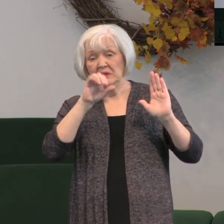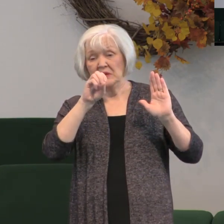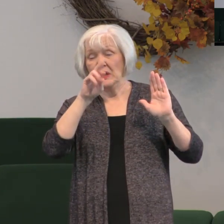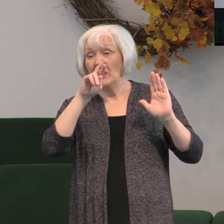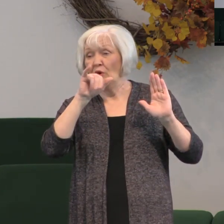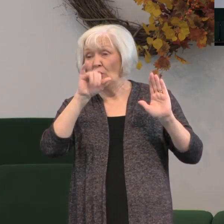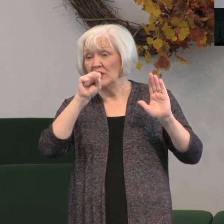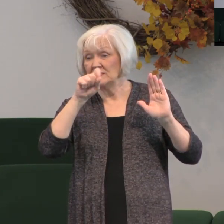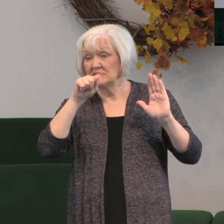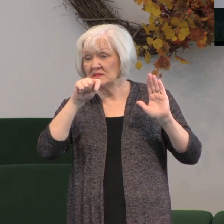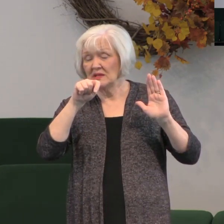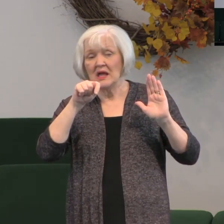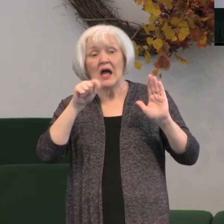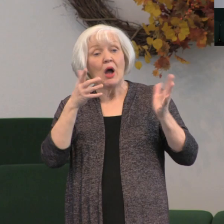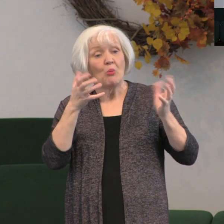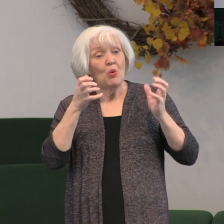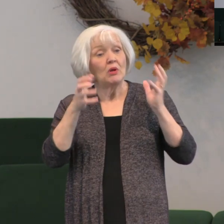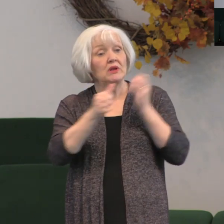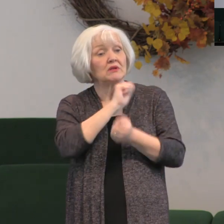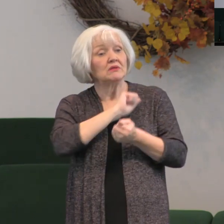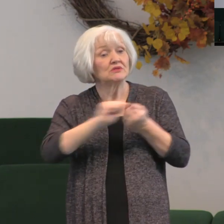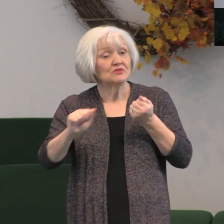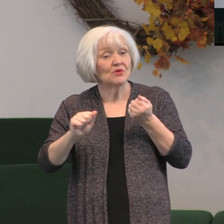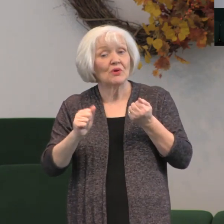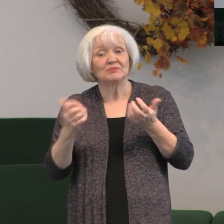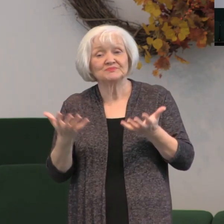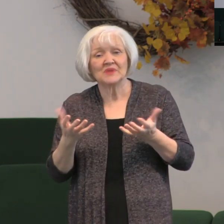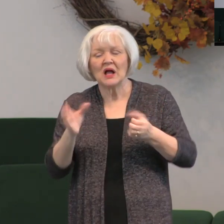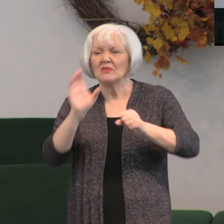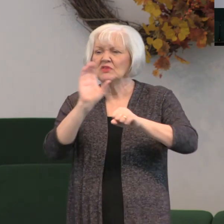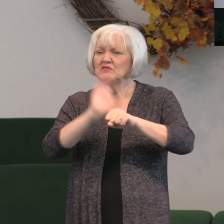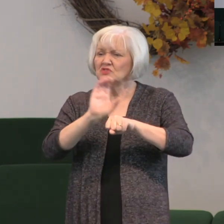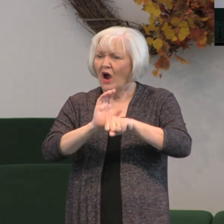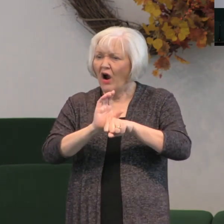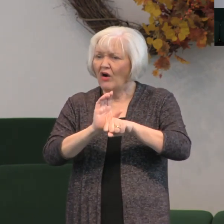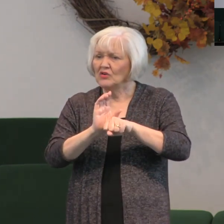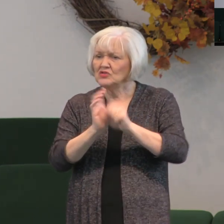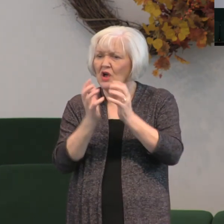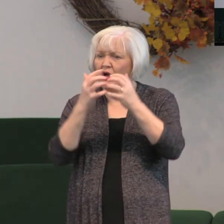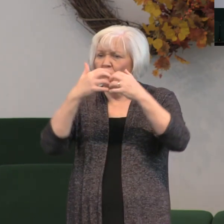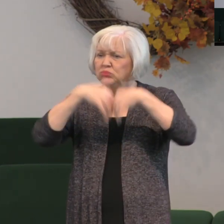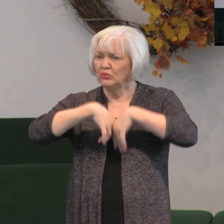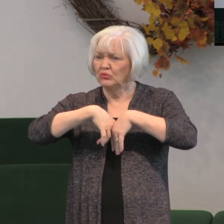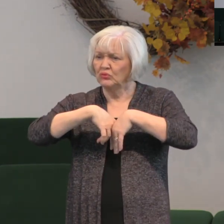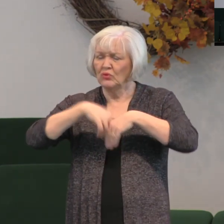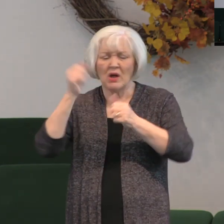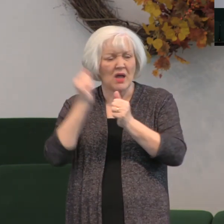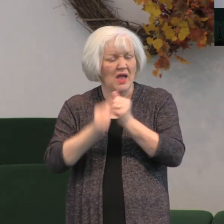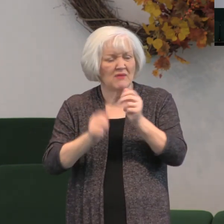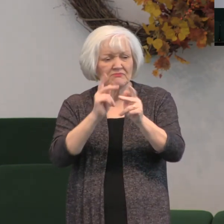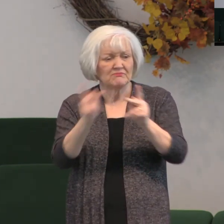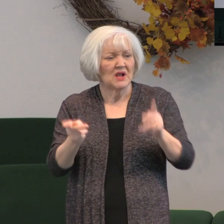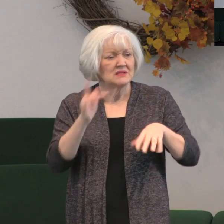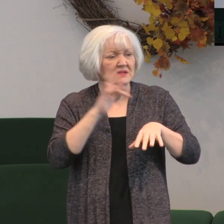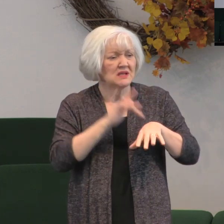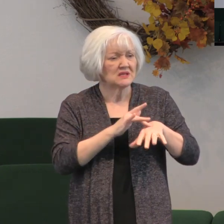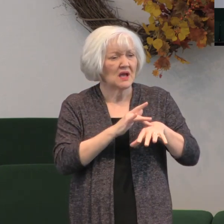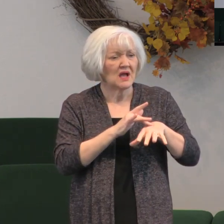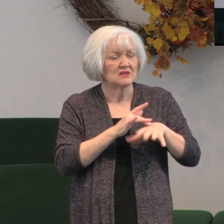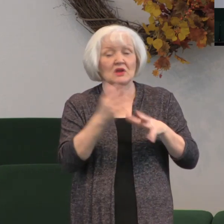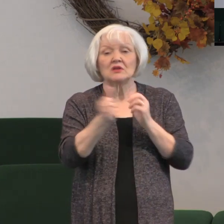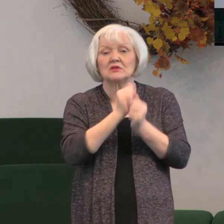he was bent on destroying the church shutting it down everywhere he went to the point